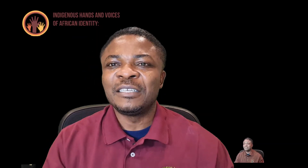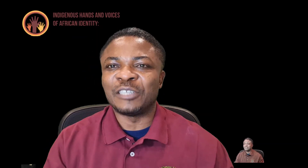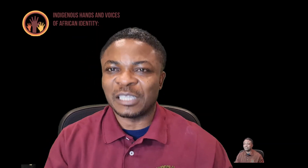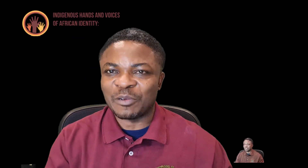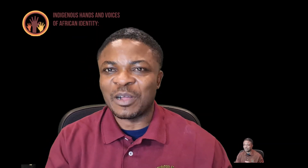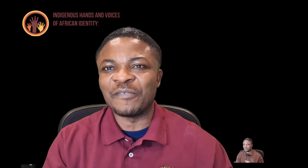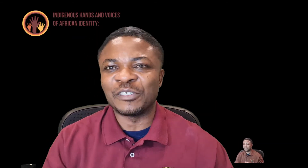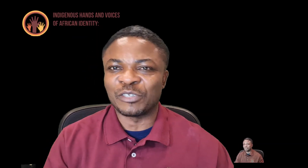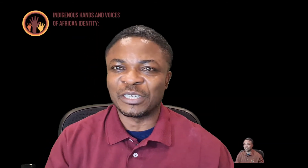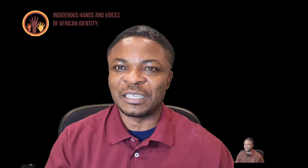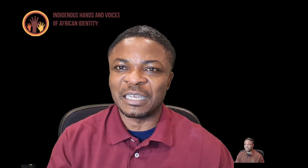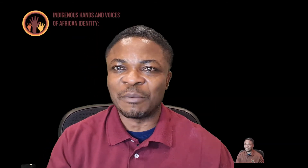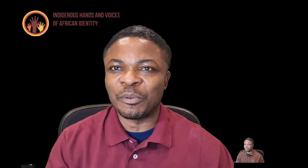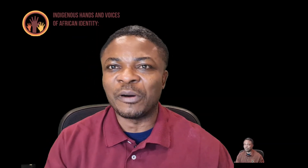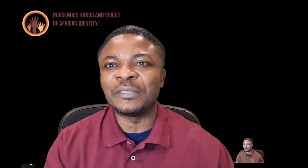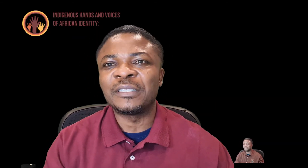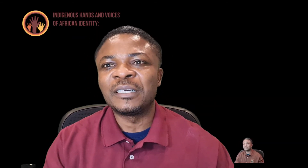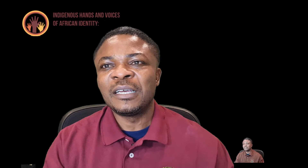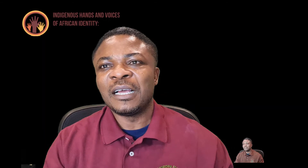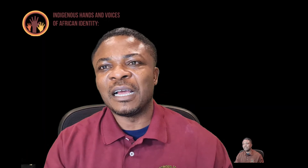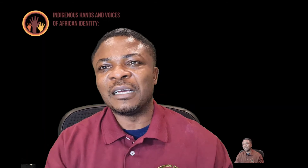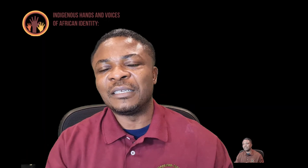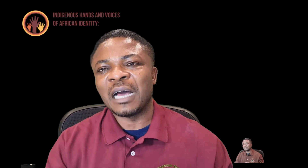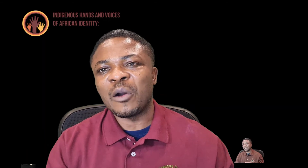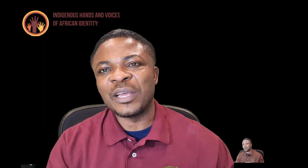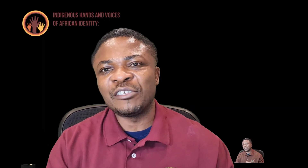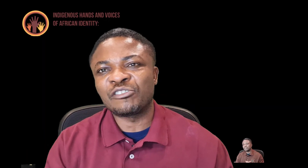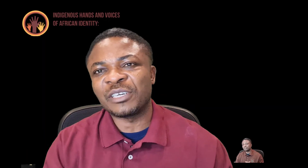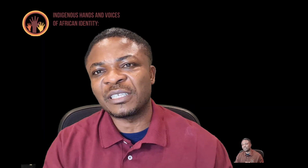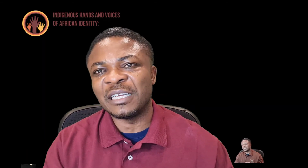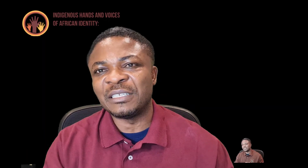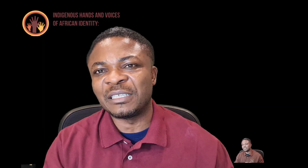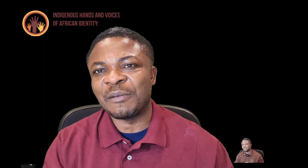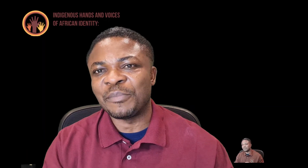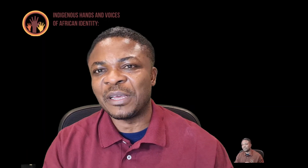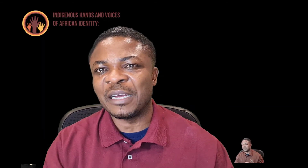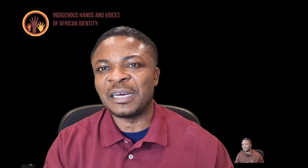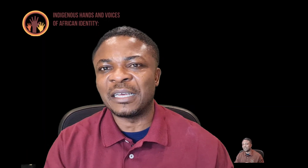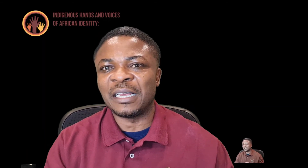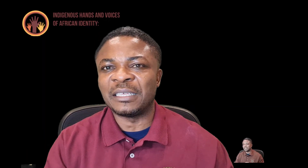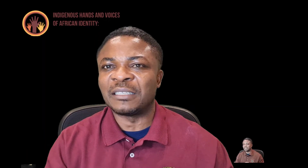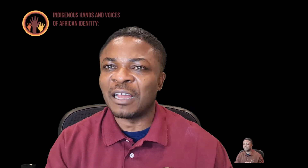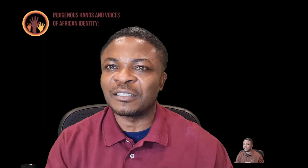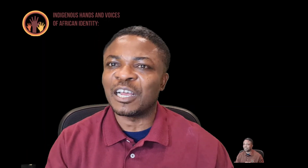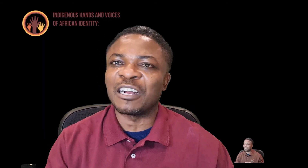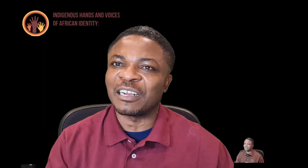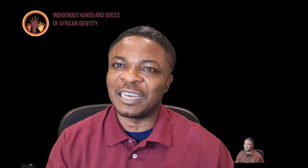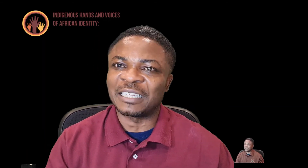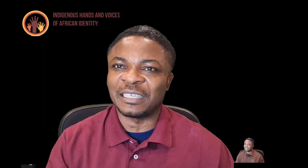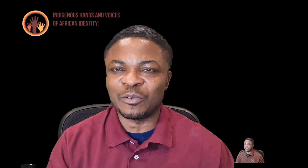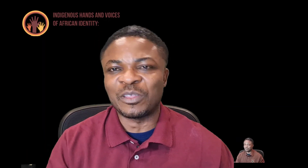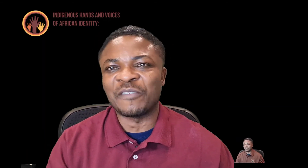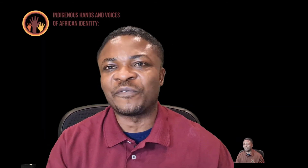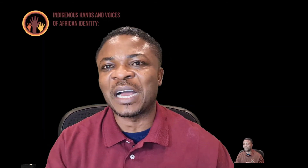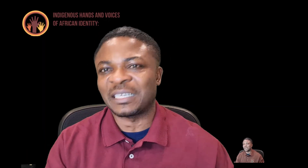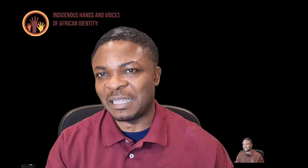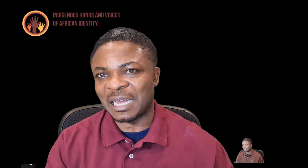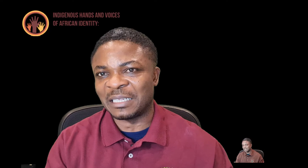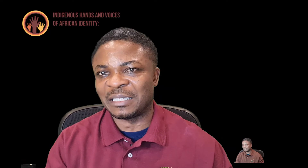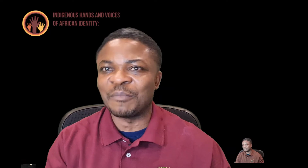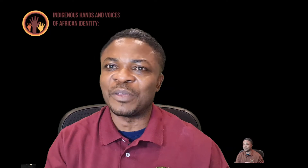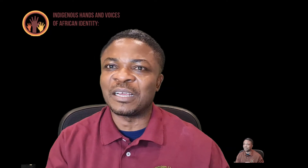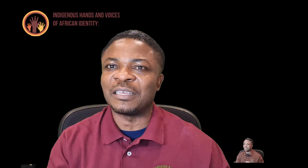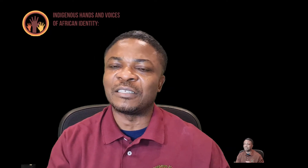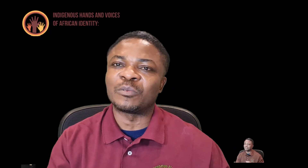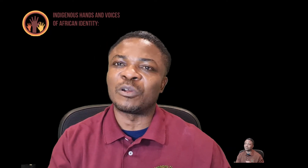in, just like we have interest in Gabon. And our interest in Zambia is not unconnected with the fact